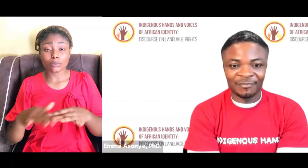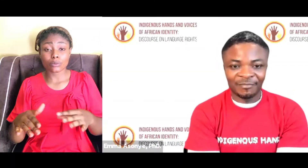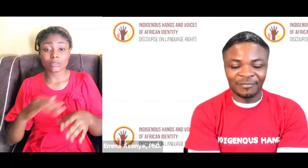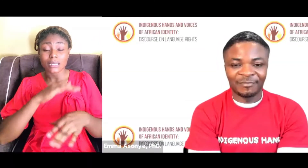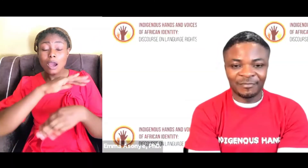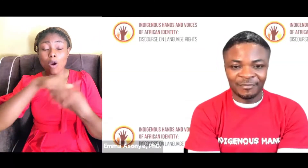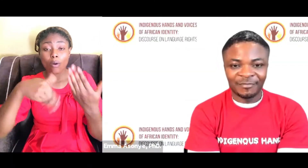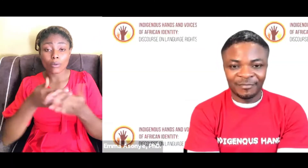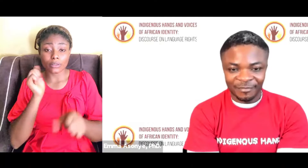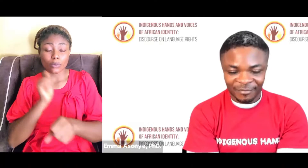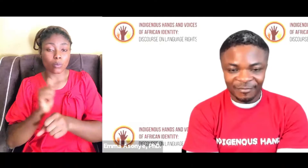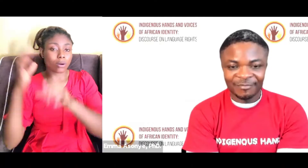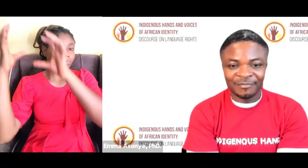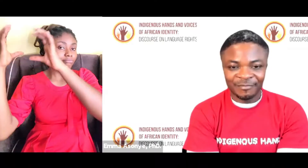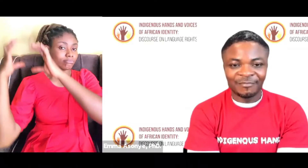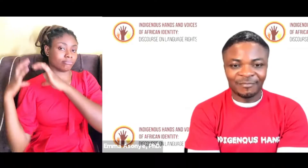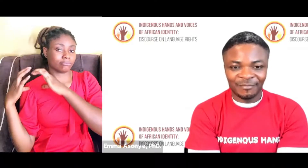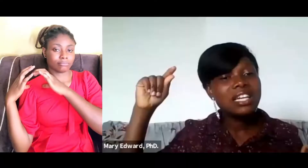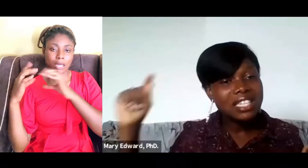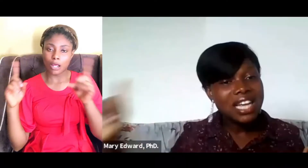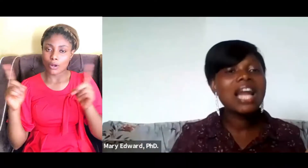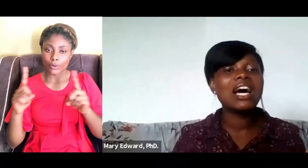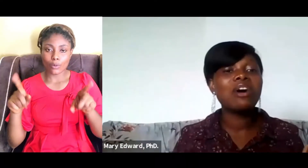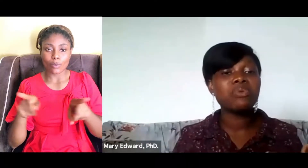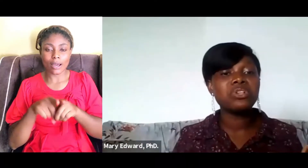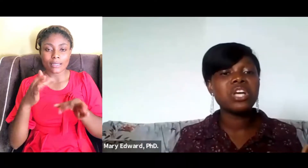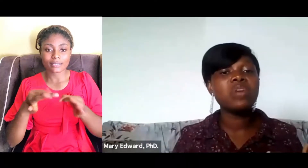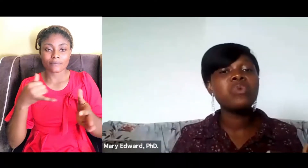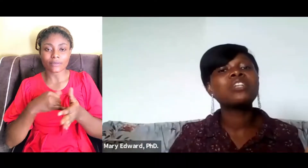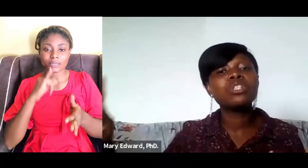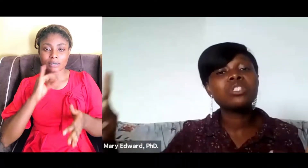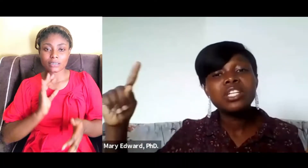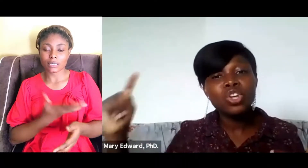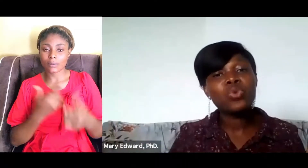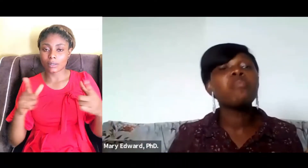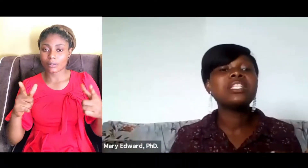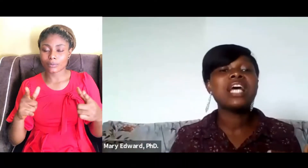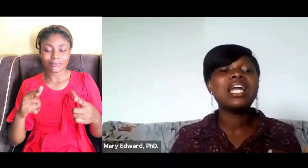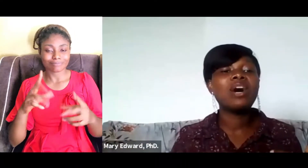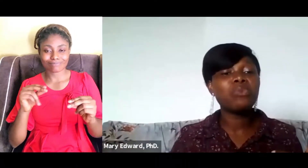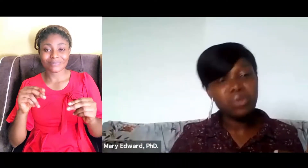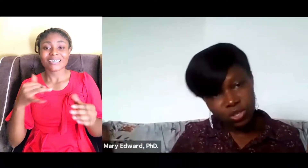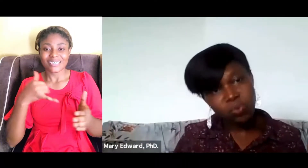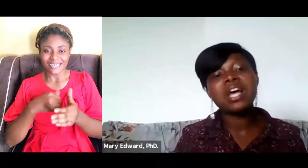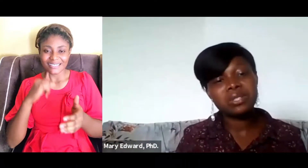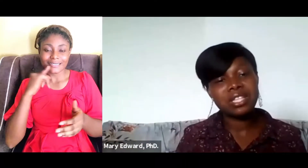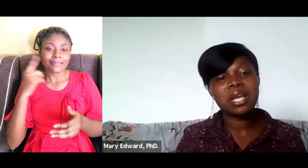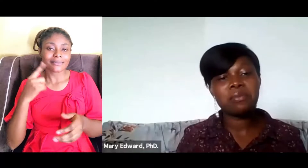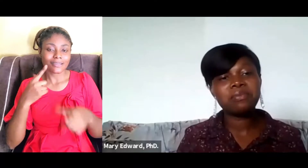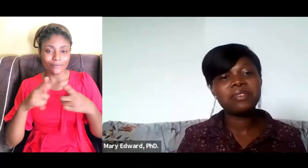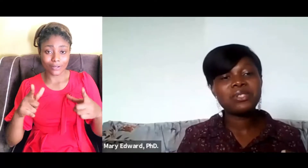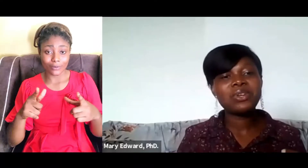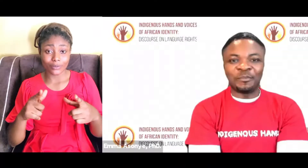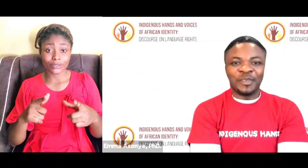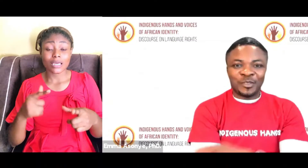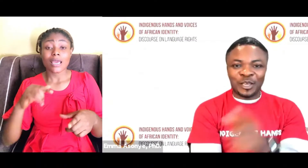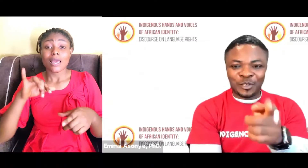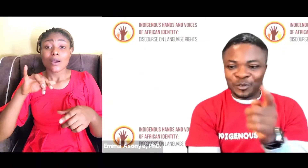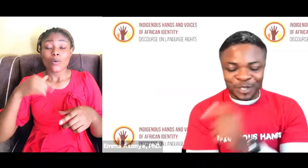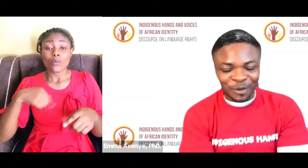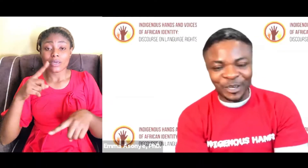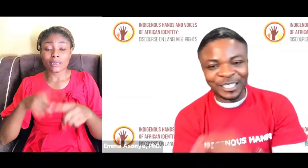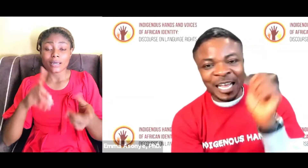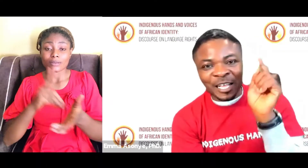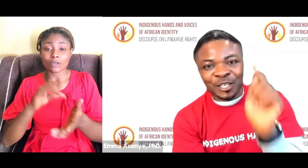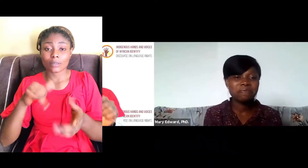as if it is our language. No, it is their language, and we cannot document their language without them. Without them.